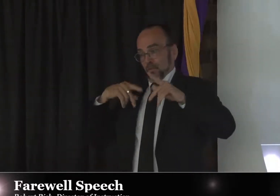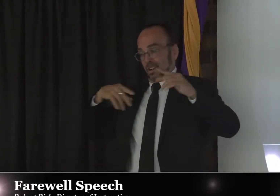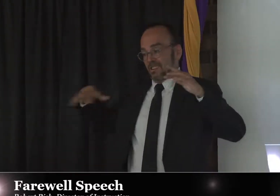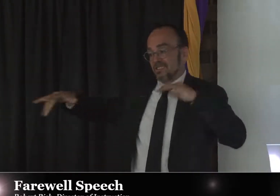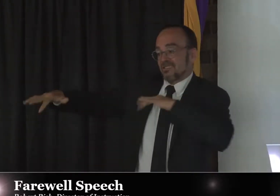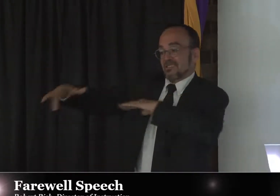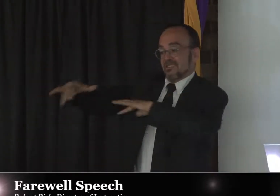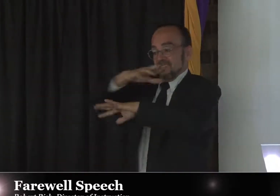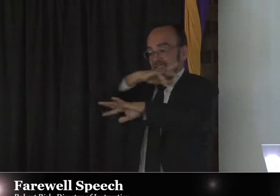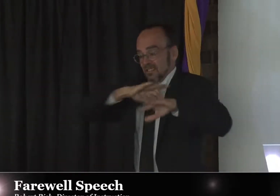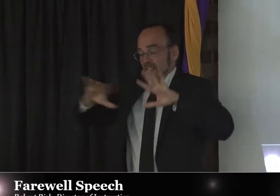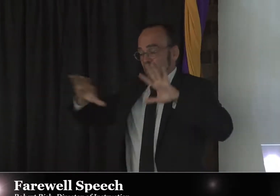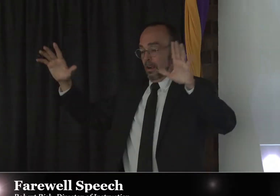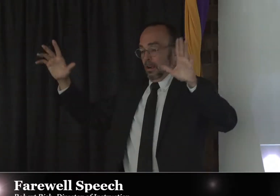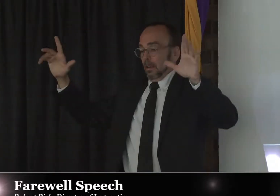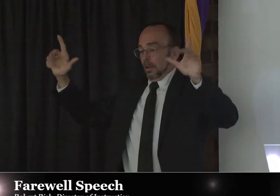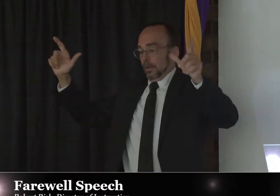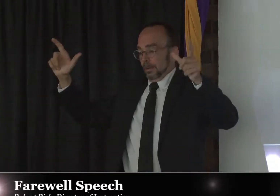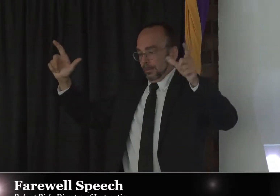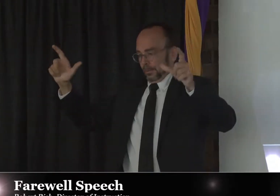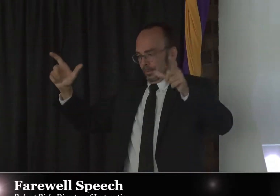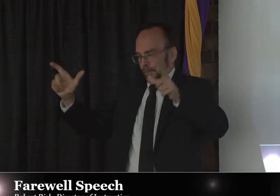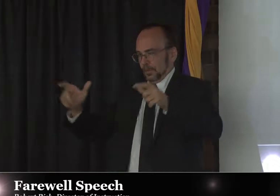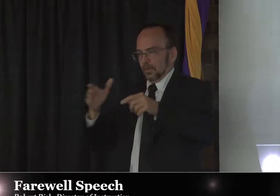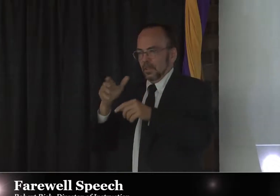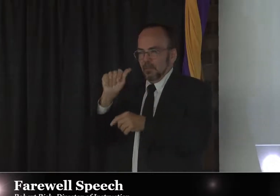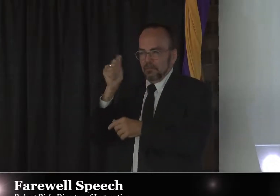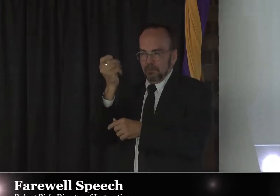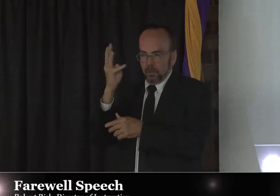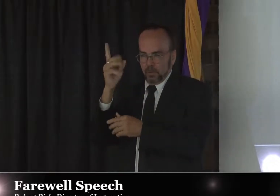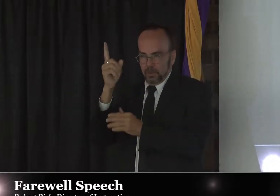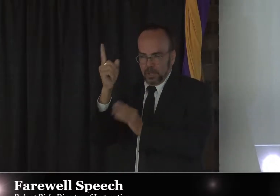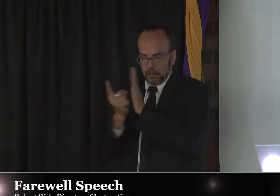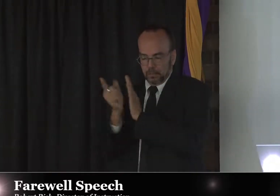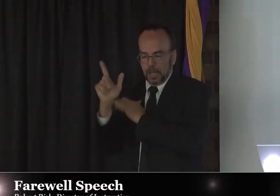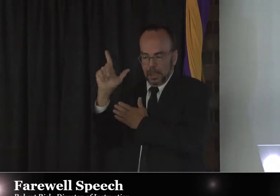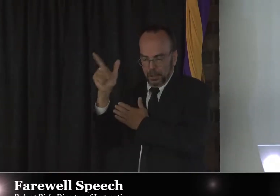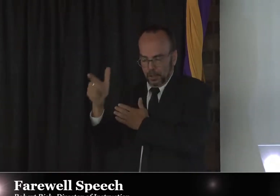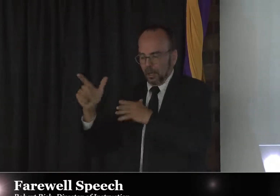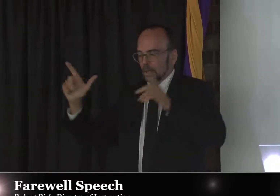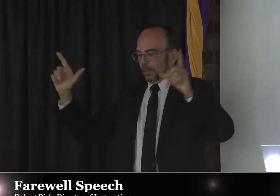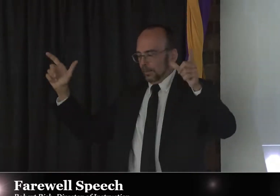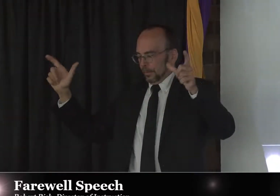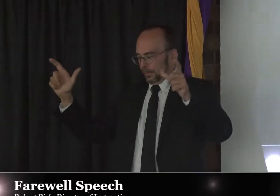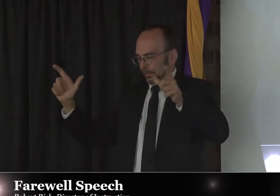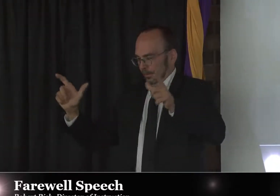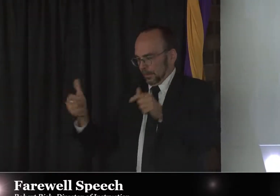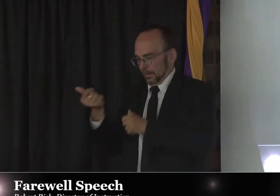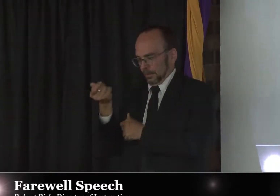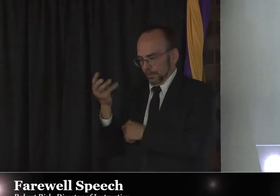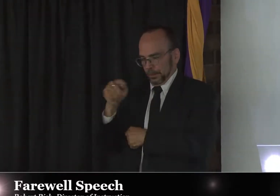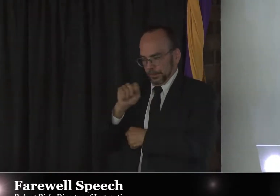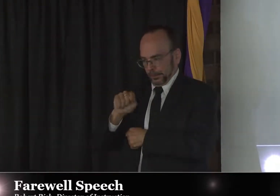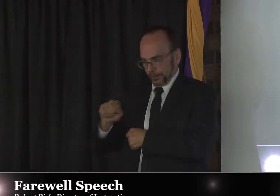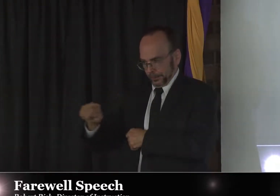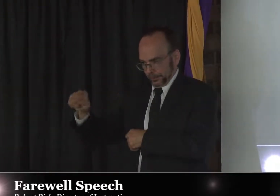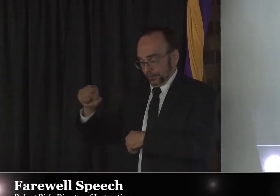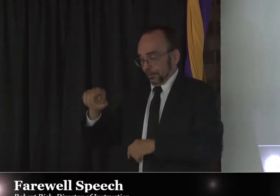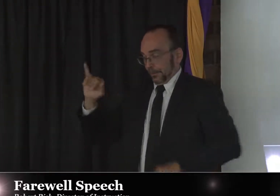topic. And then the socializing dwindled, down a few hours later. You know how a deaf party goes.